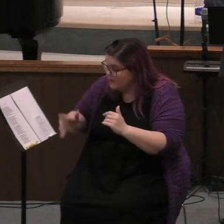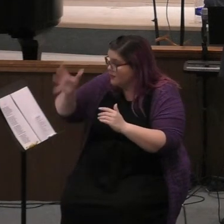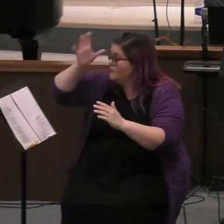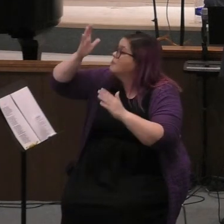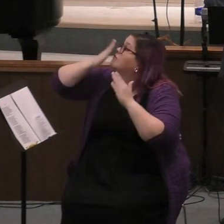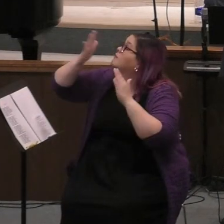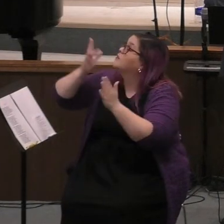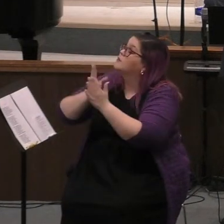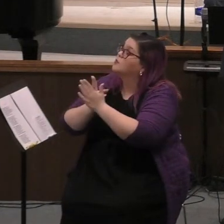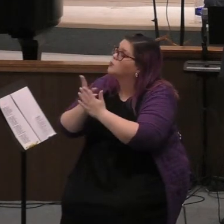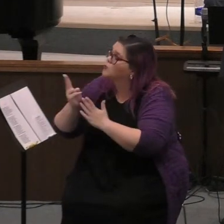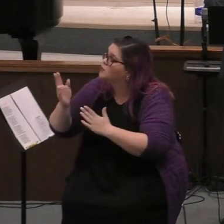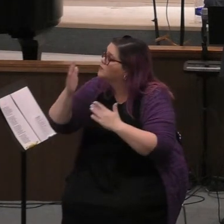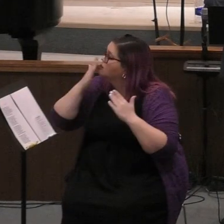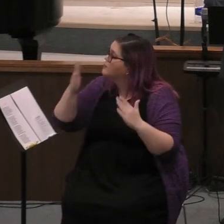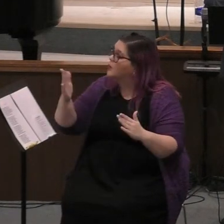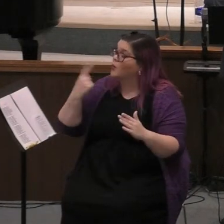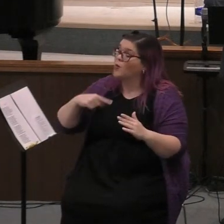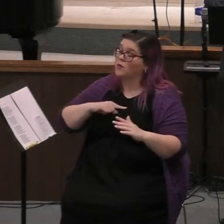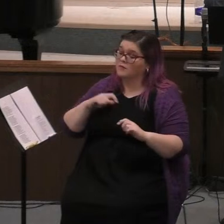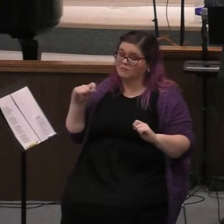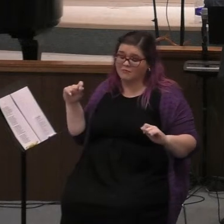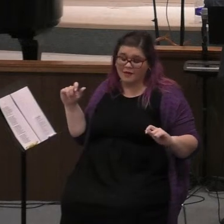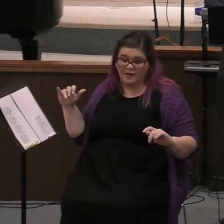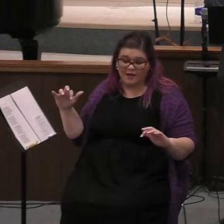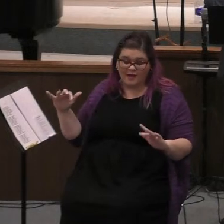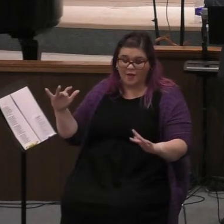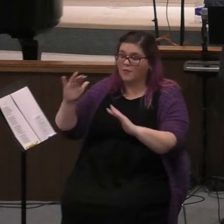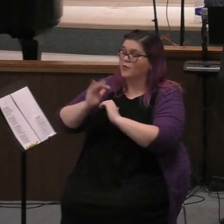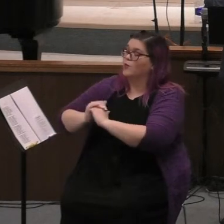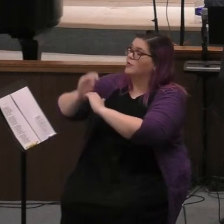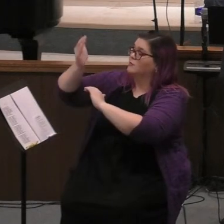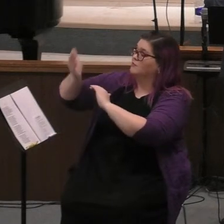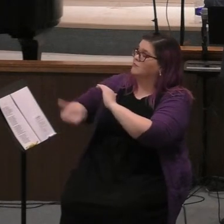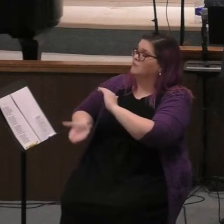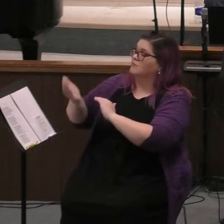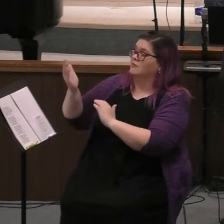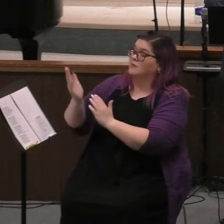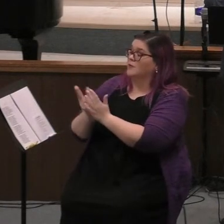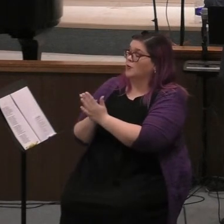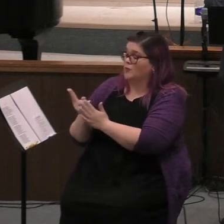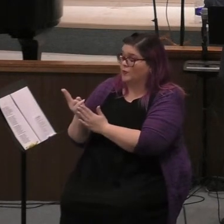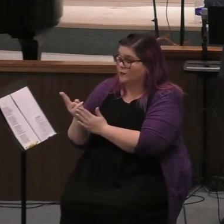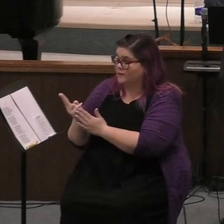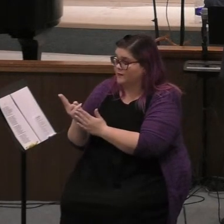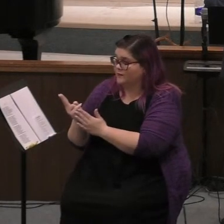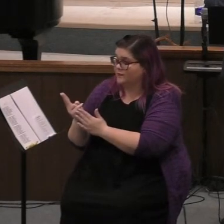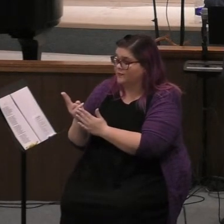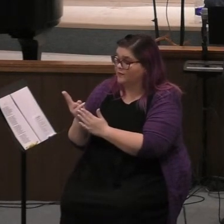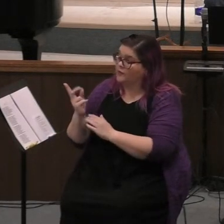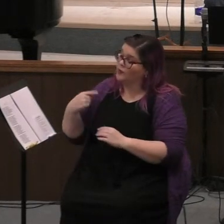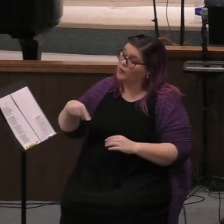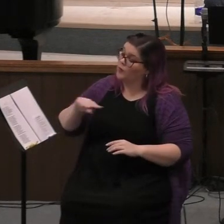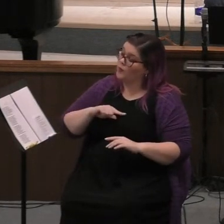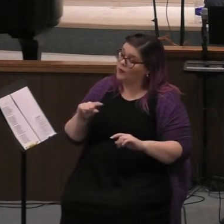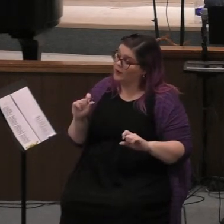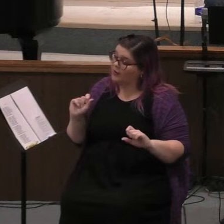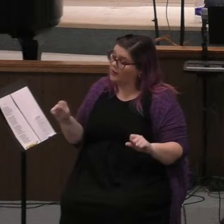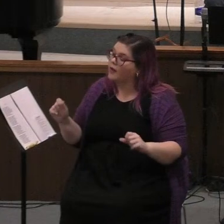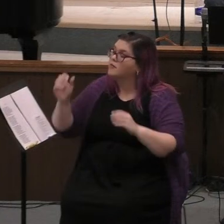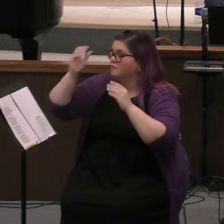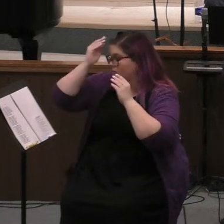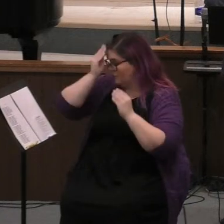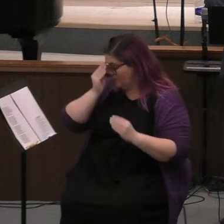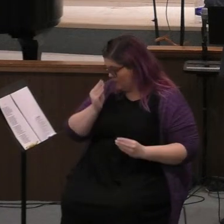you have given us. Thank you that we can come here this morning to worship in truth so that we then can